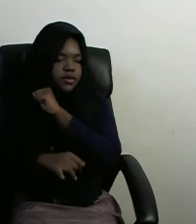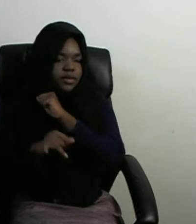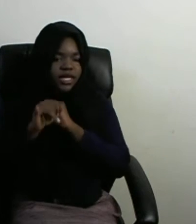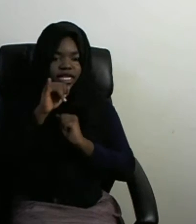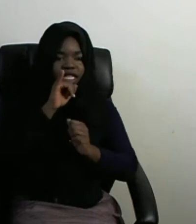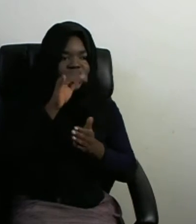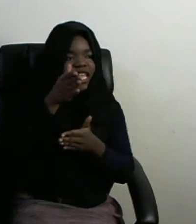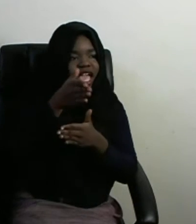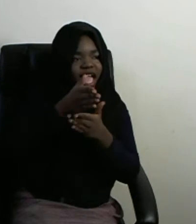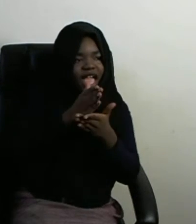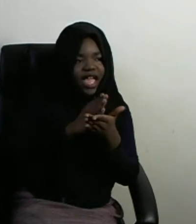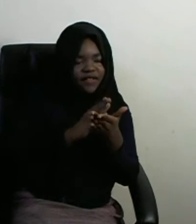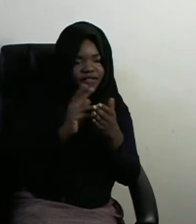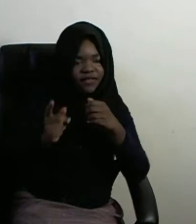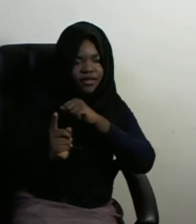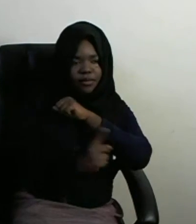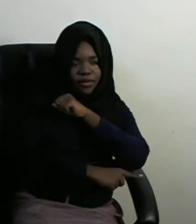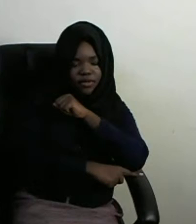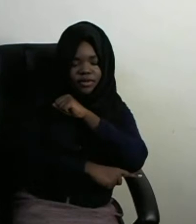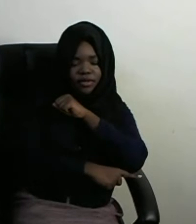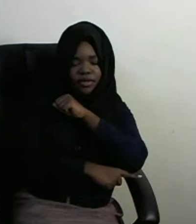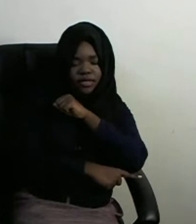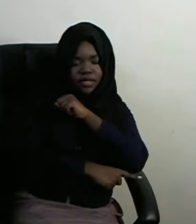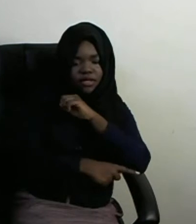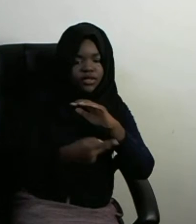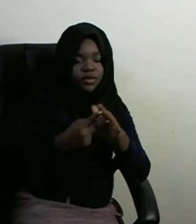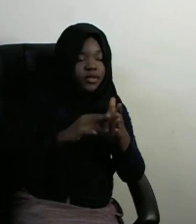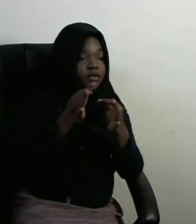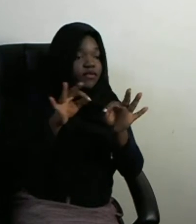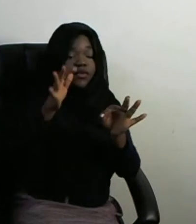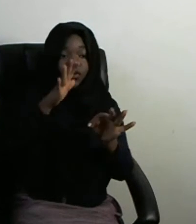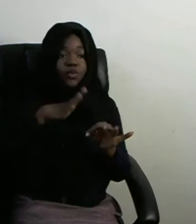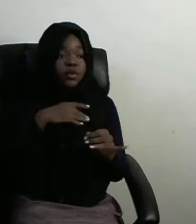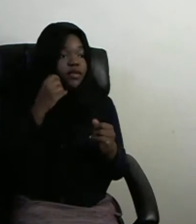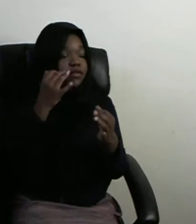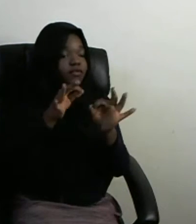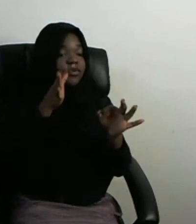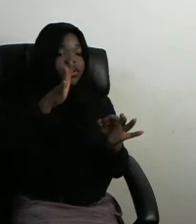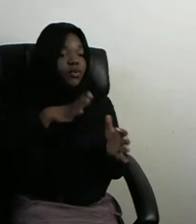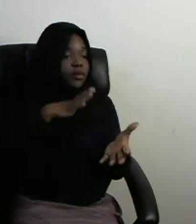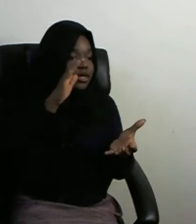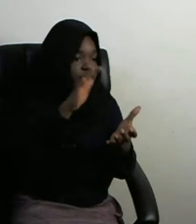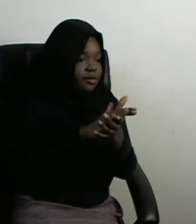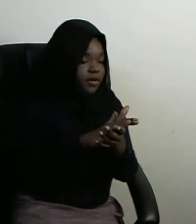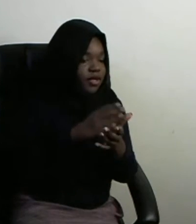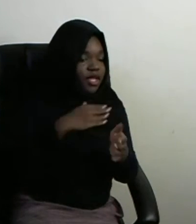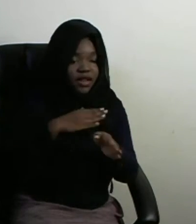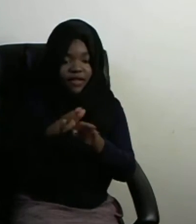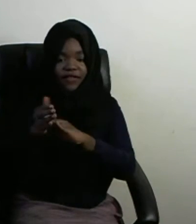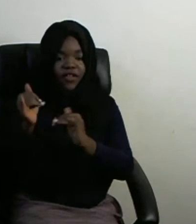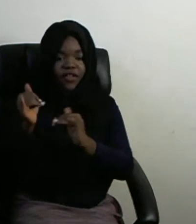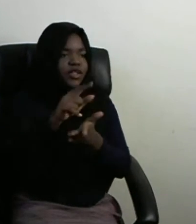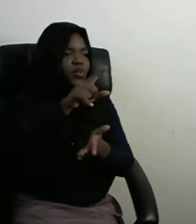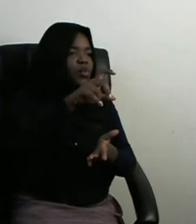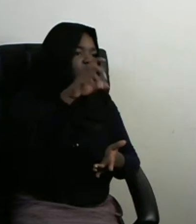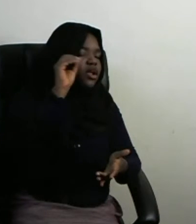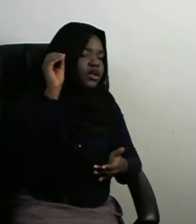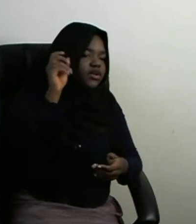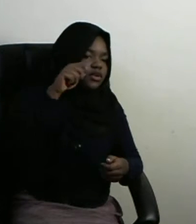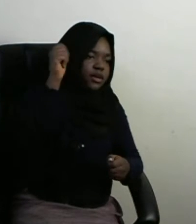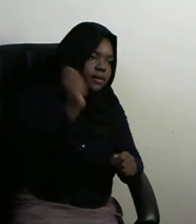half the punishment. The punishment of a free woman, if married and commits adultery, is 100